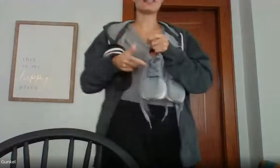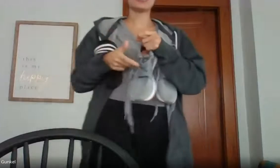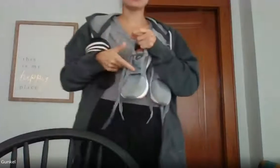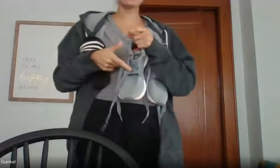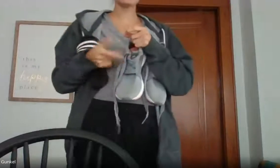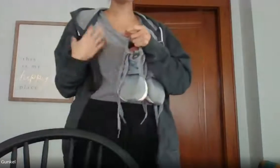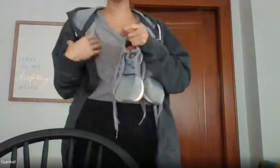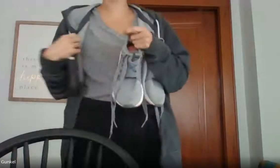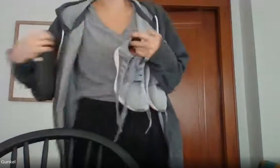These ones?